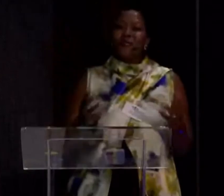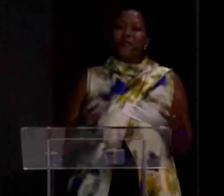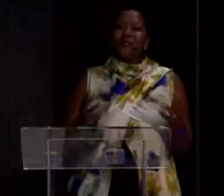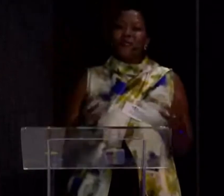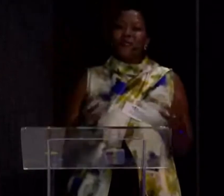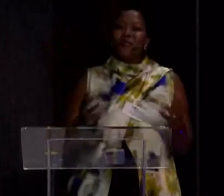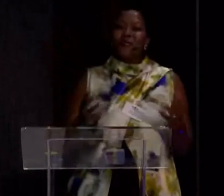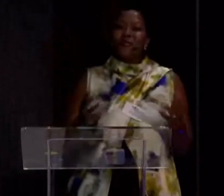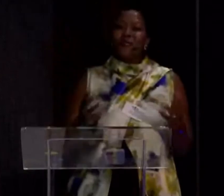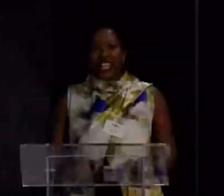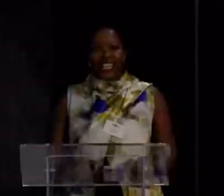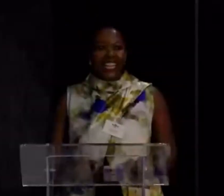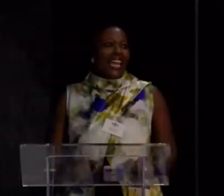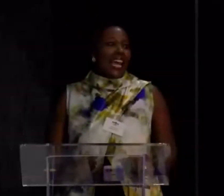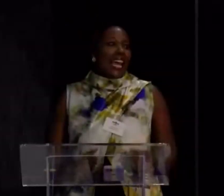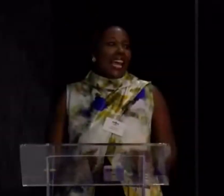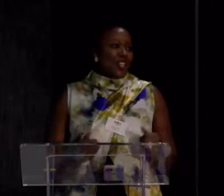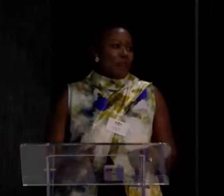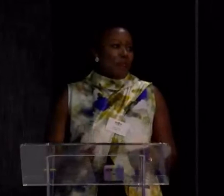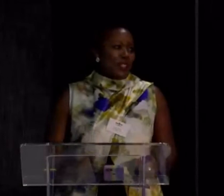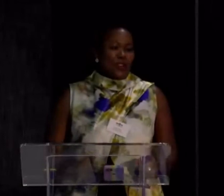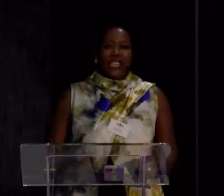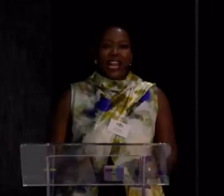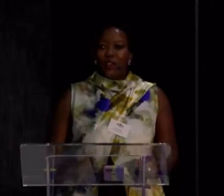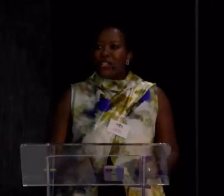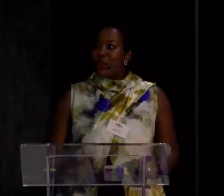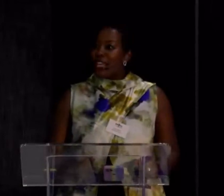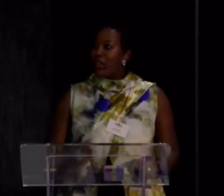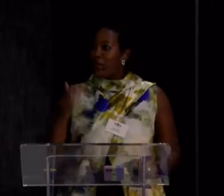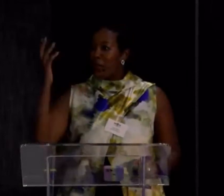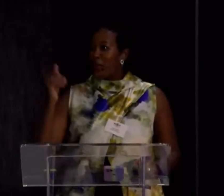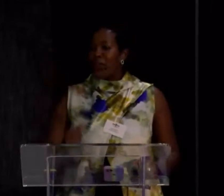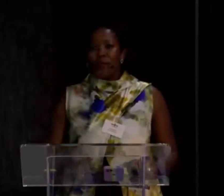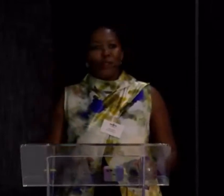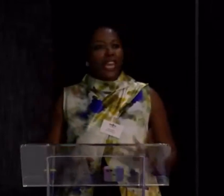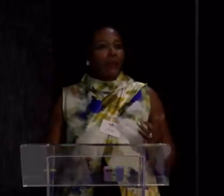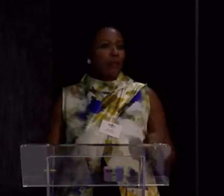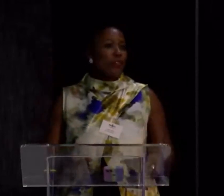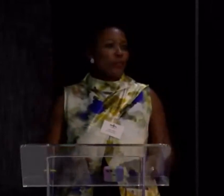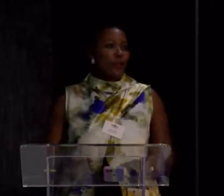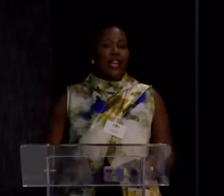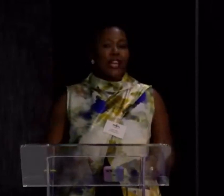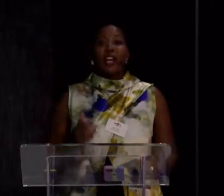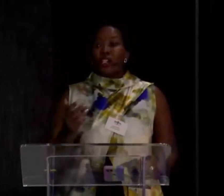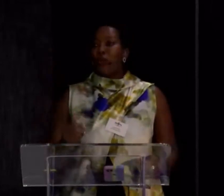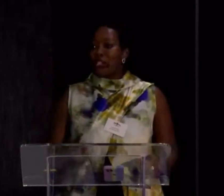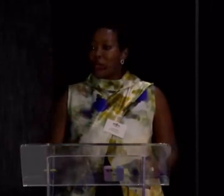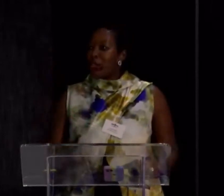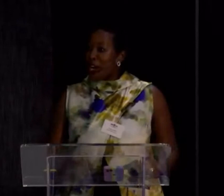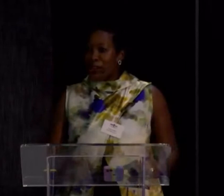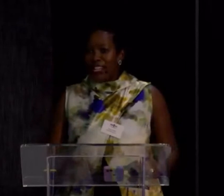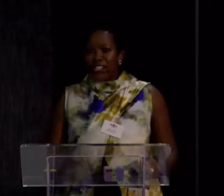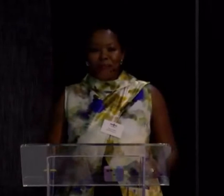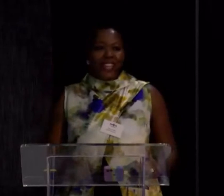both locally and internationally. Jeremy has already alluded to it. We've got people from UK, people from US, so we just